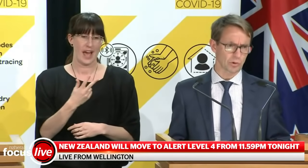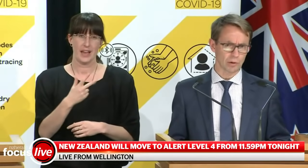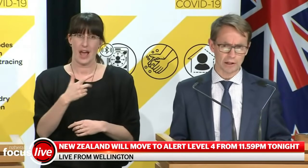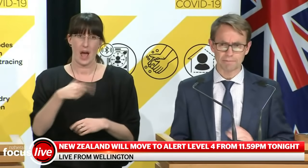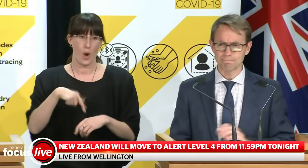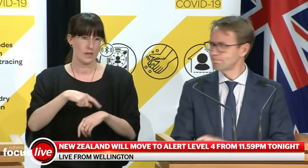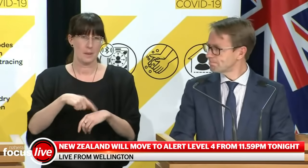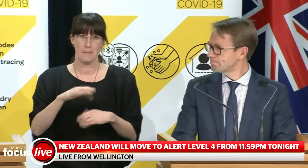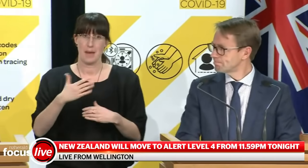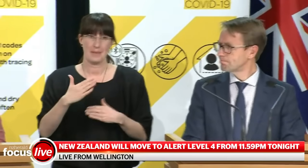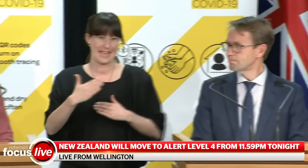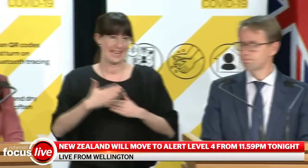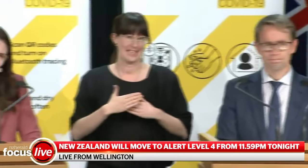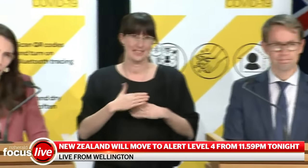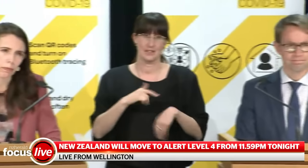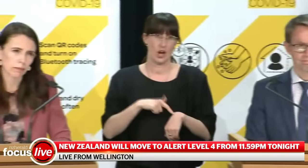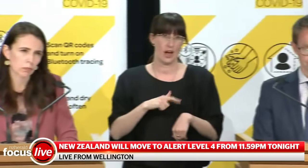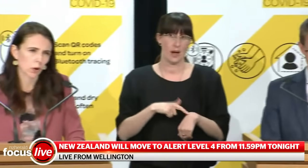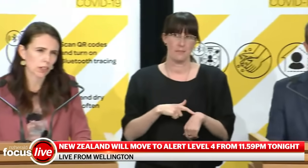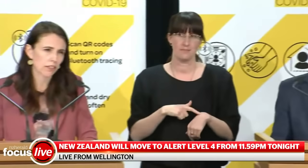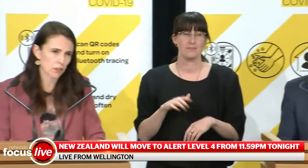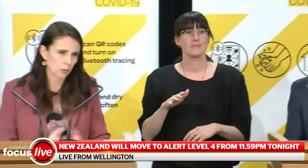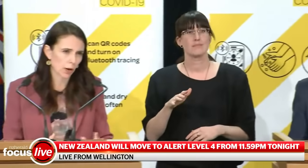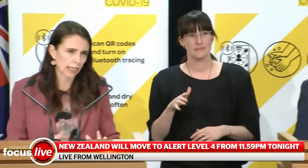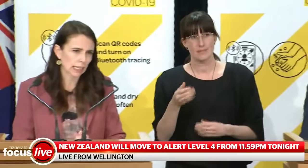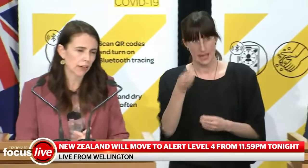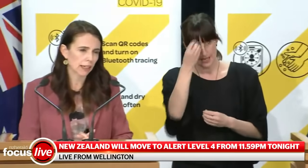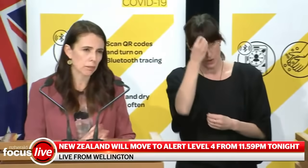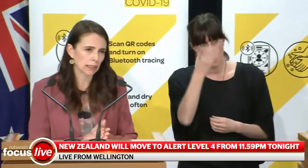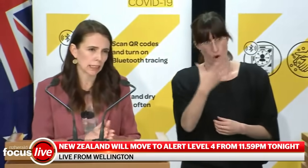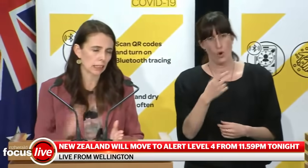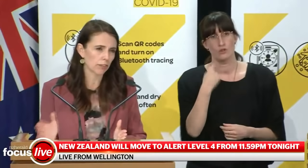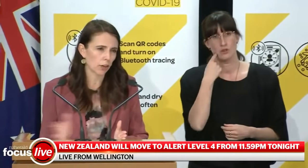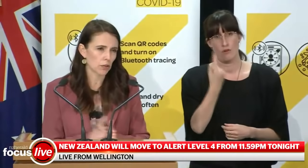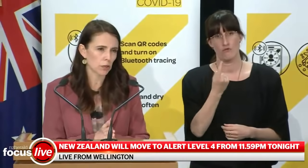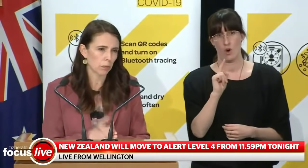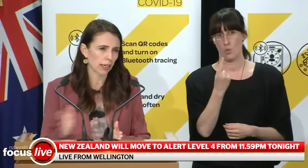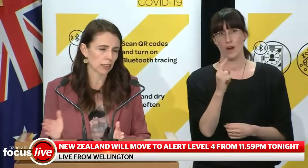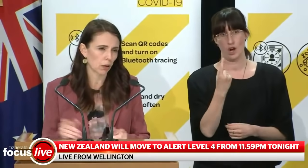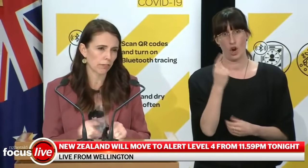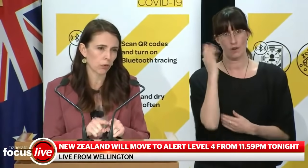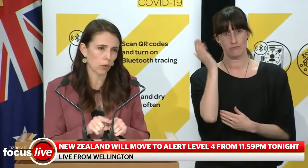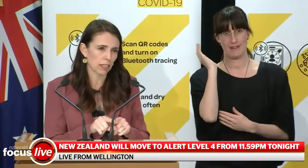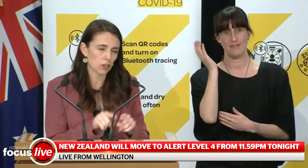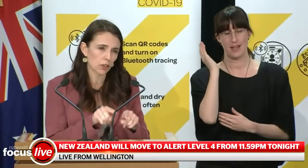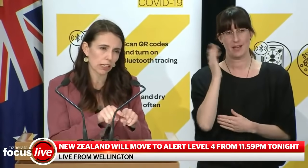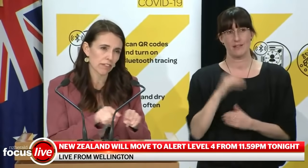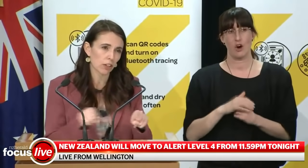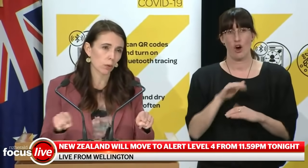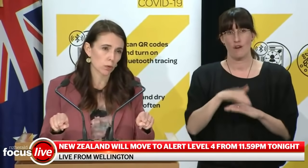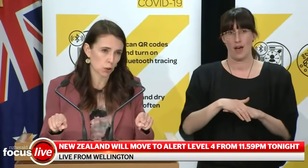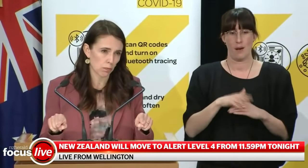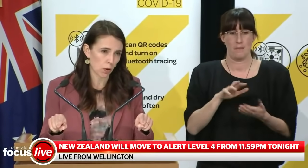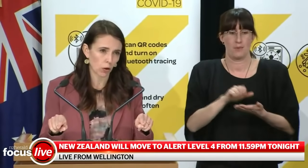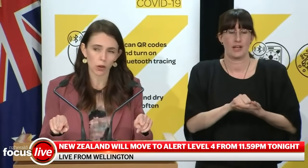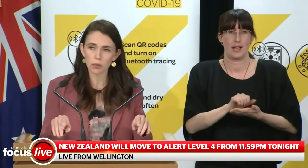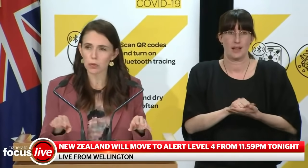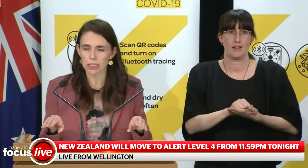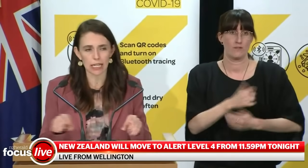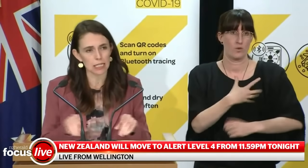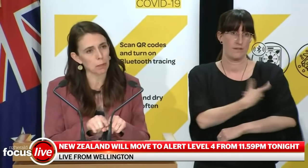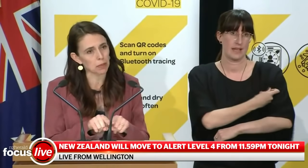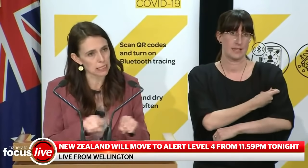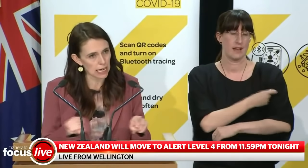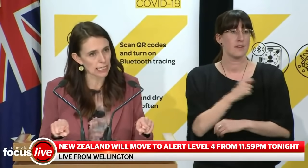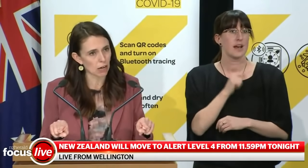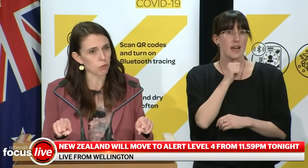place much more quickly. I feel like we'll be in a position at the 1 p.m. tomorrow to give you some greater clarity, particularly for those bookings going forward, but certainly for those tomorrow. We'll